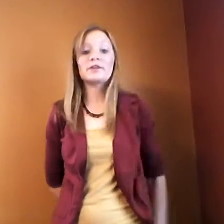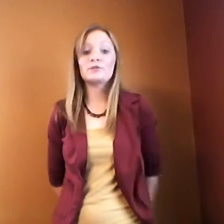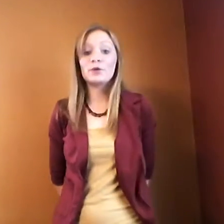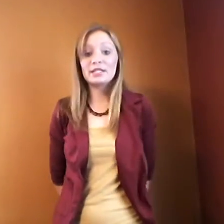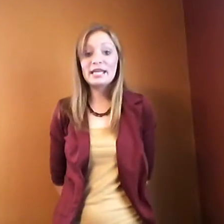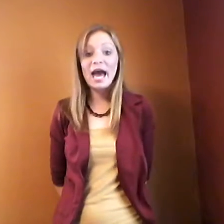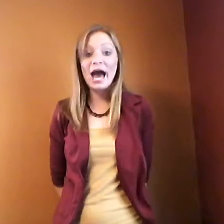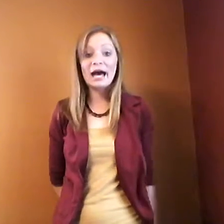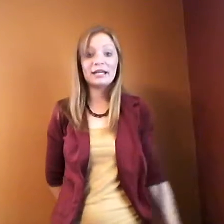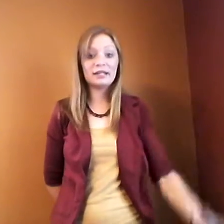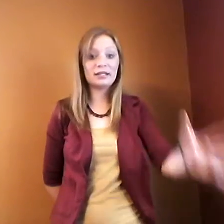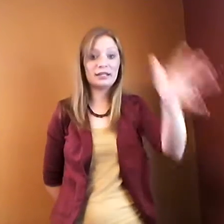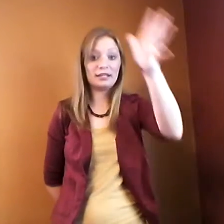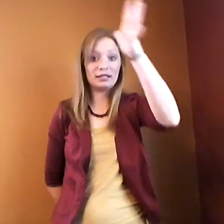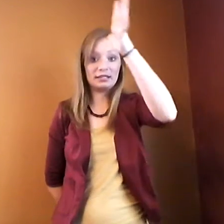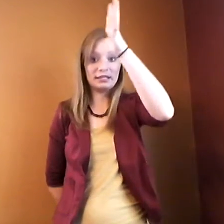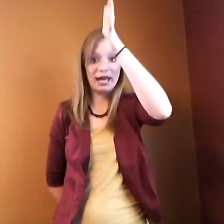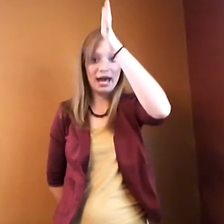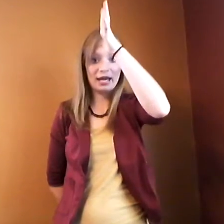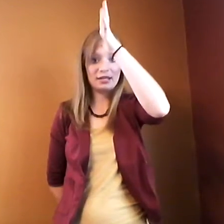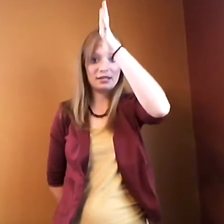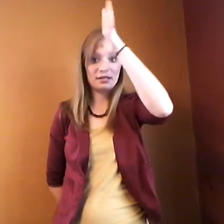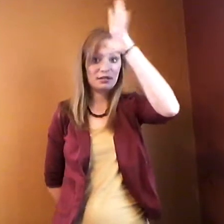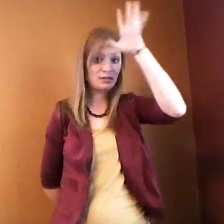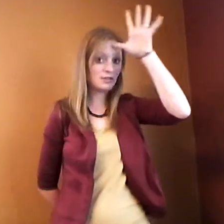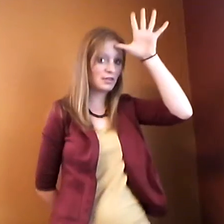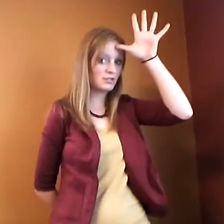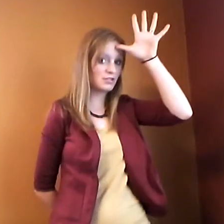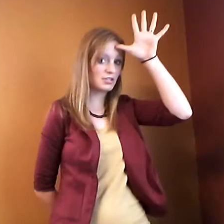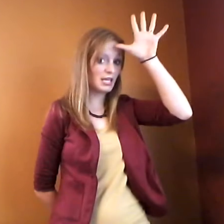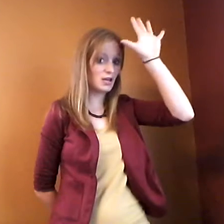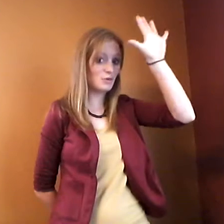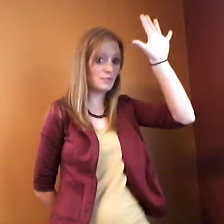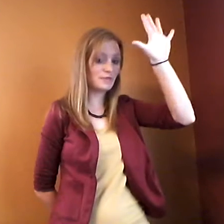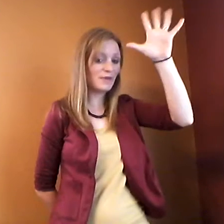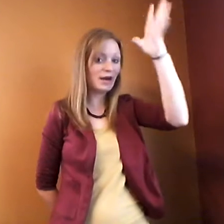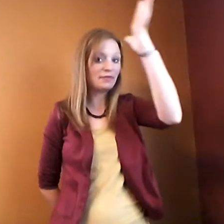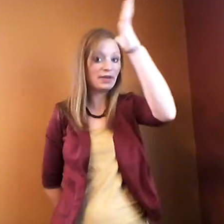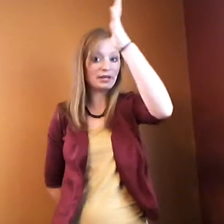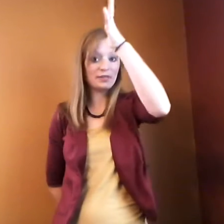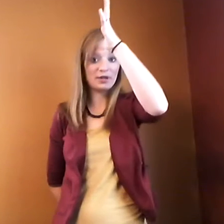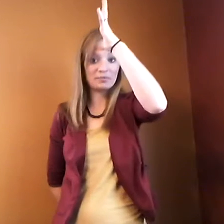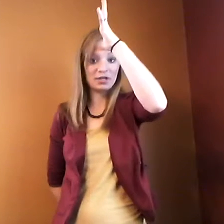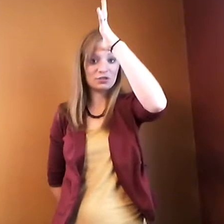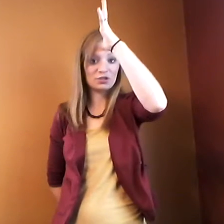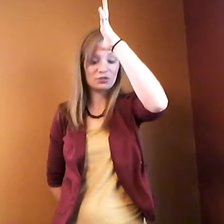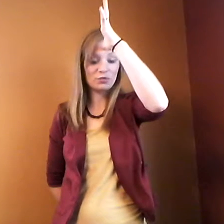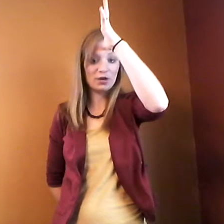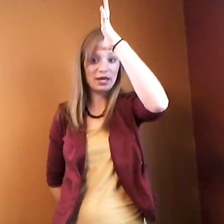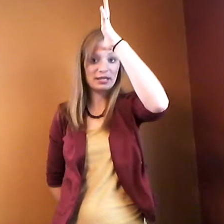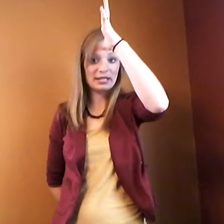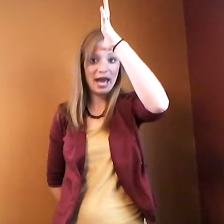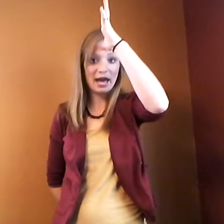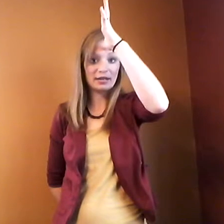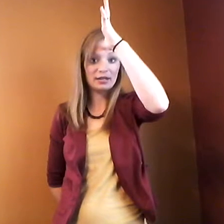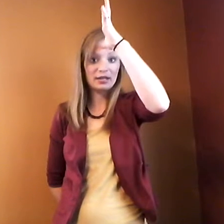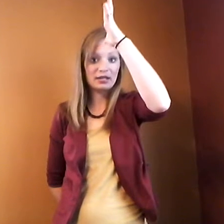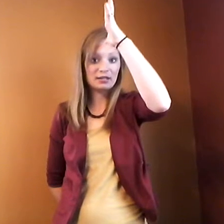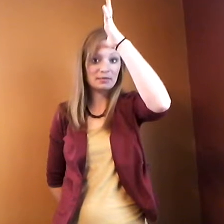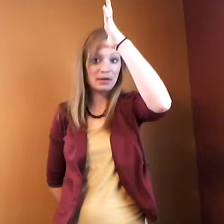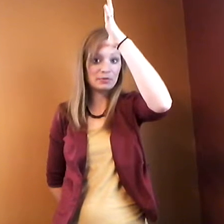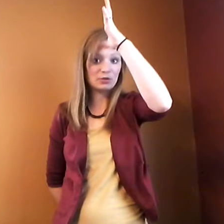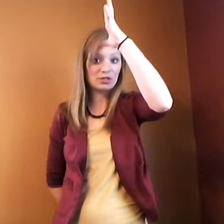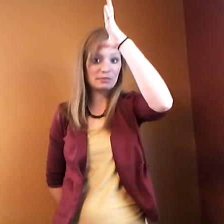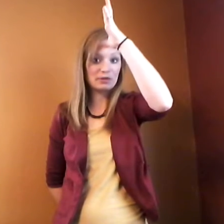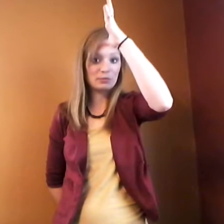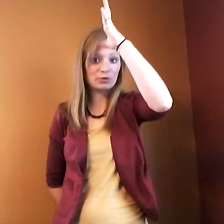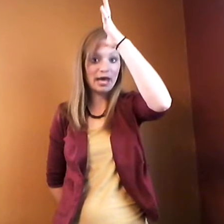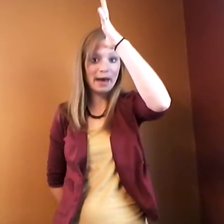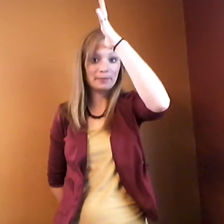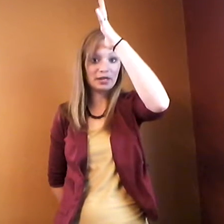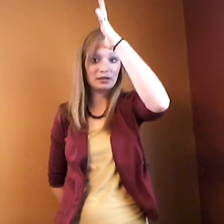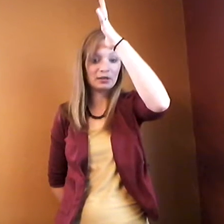for dad is dad, so that's just that open five hand, thumb touches forehead, dad. Sometimes you'll see people tap it a little